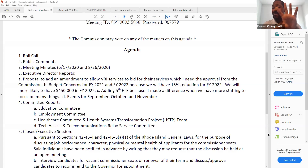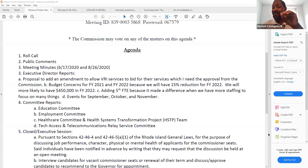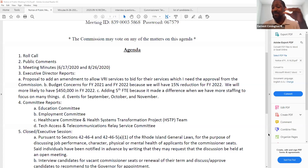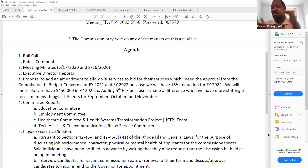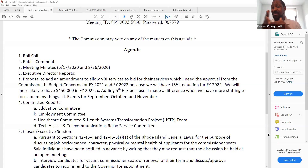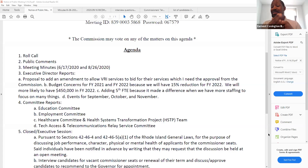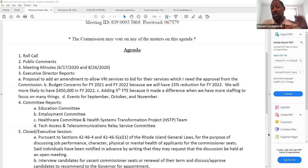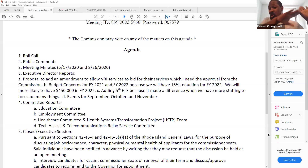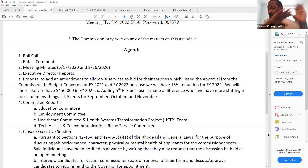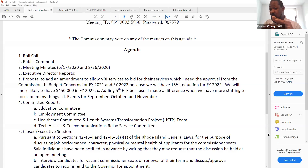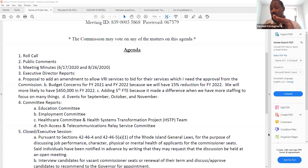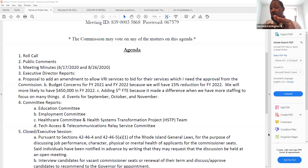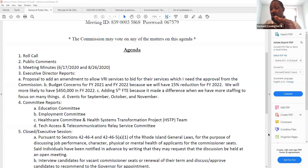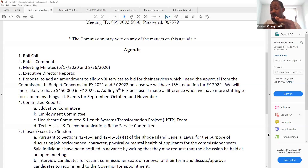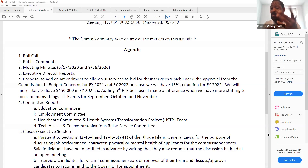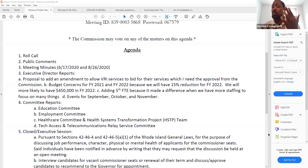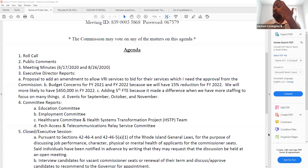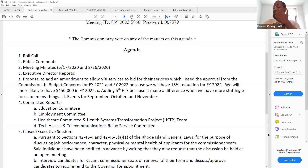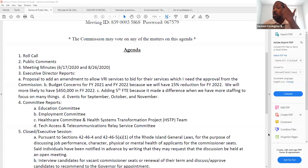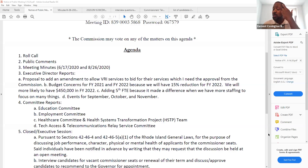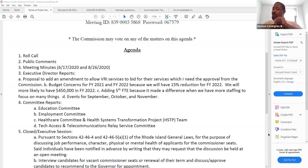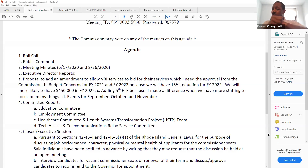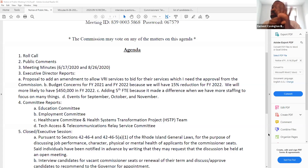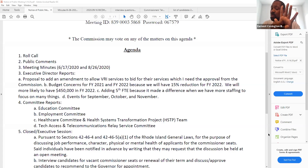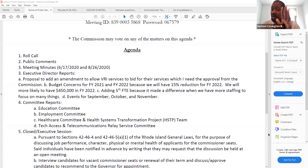our budget might be 450,000. It'll